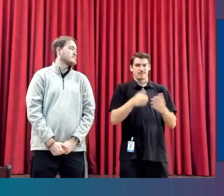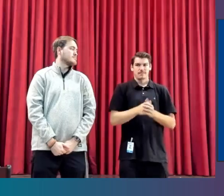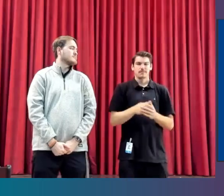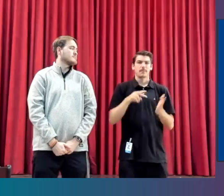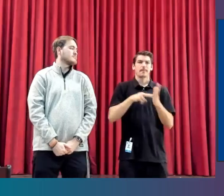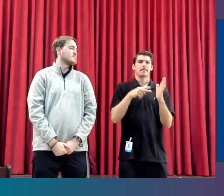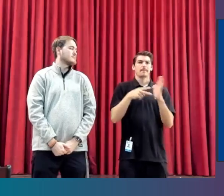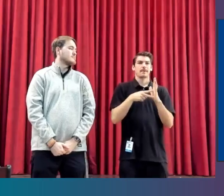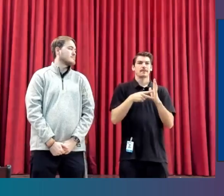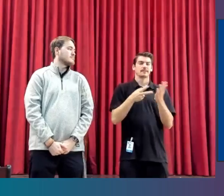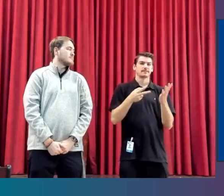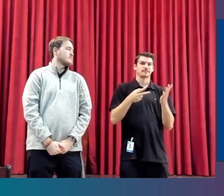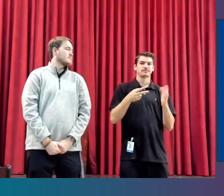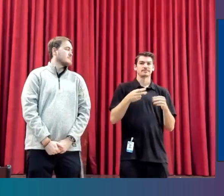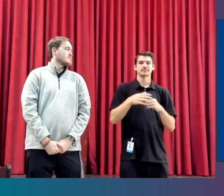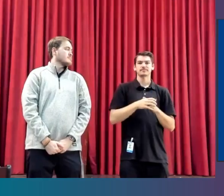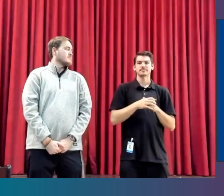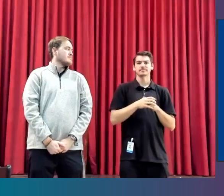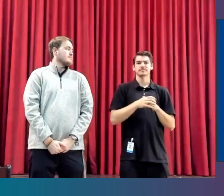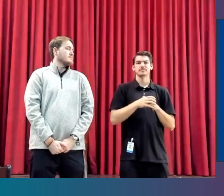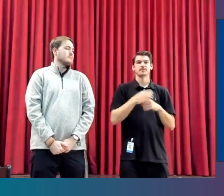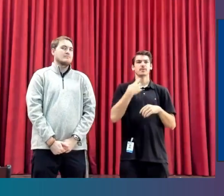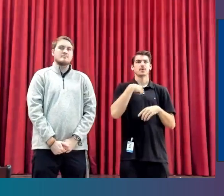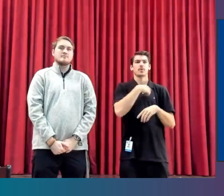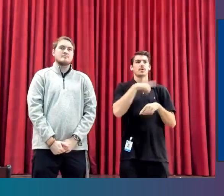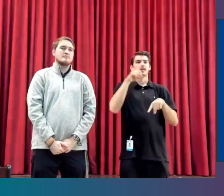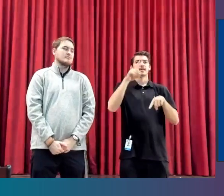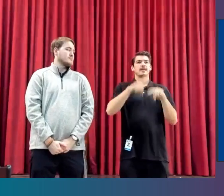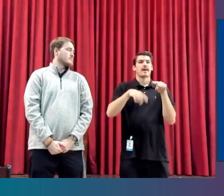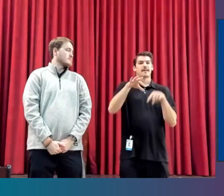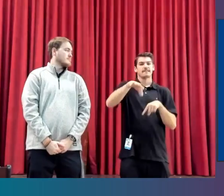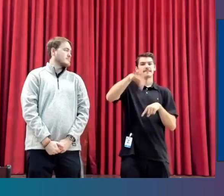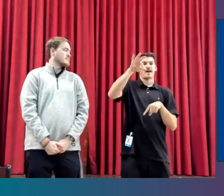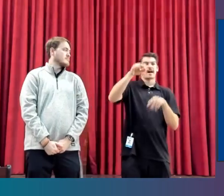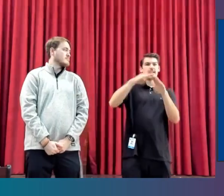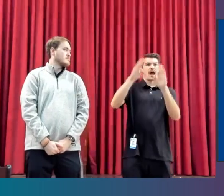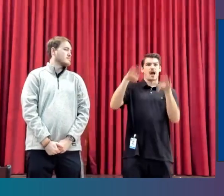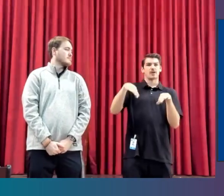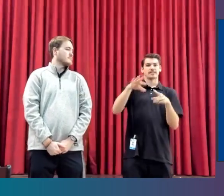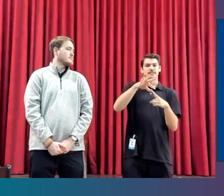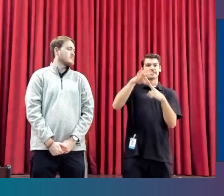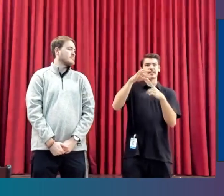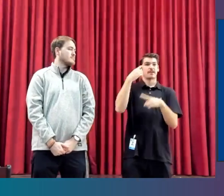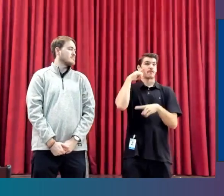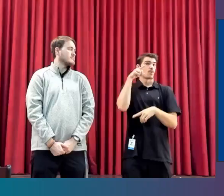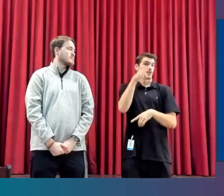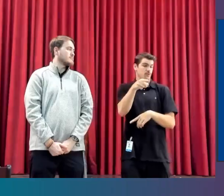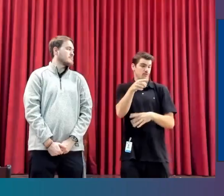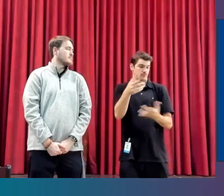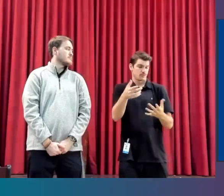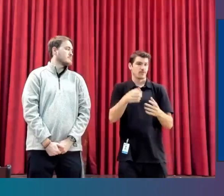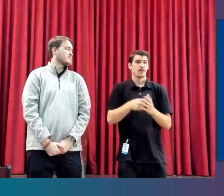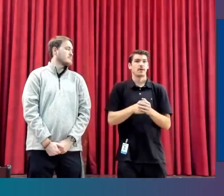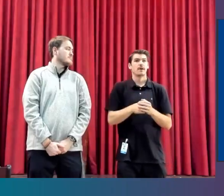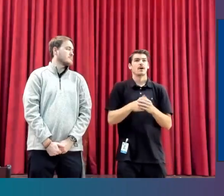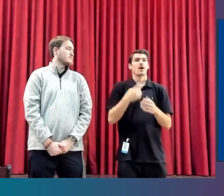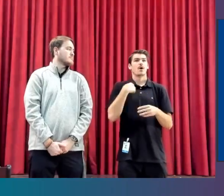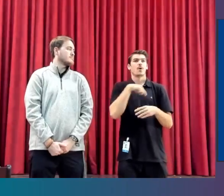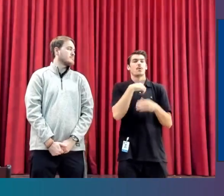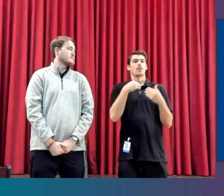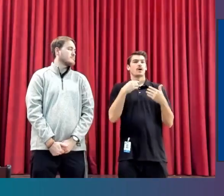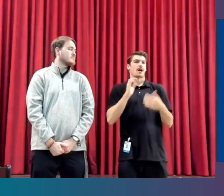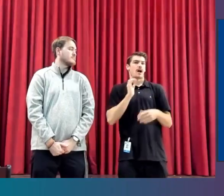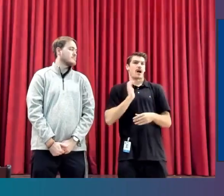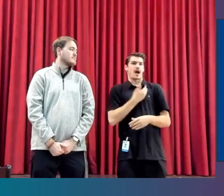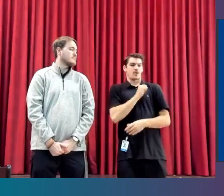So we're not navigators. So that basically means that we can't find housing specifically for you, right? Our staff can't